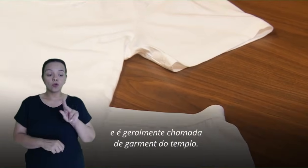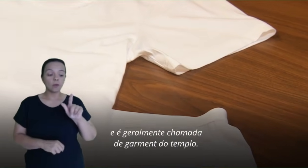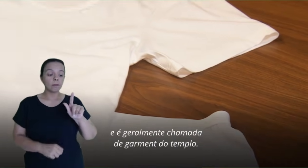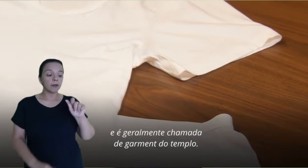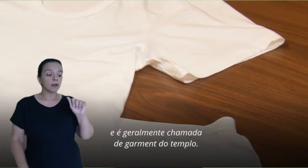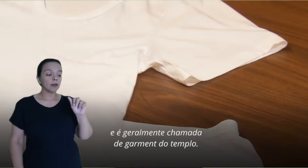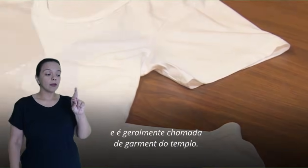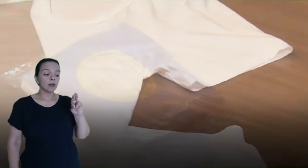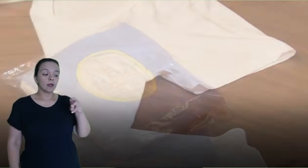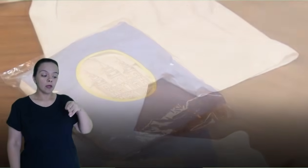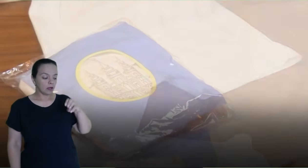garment.